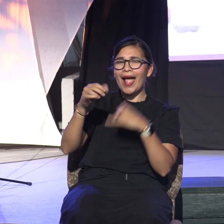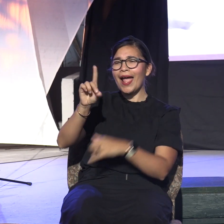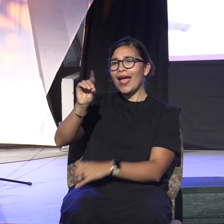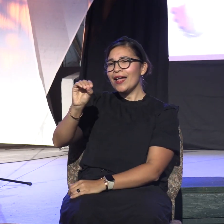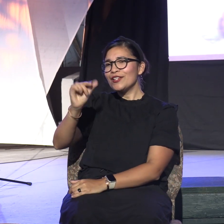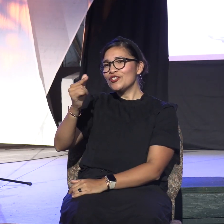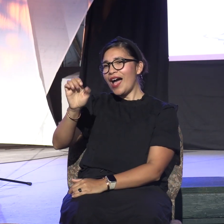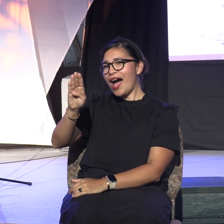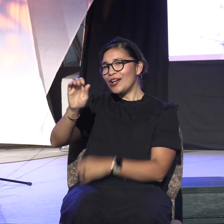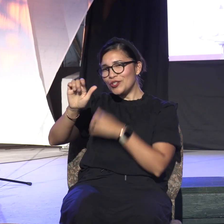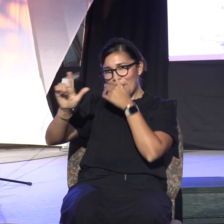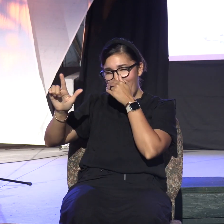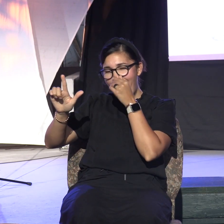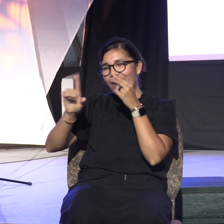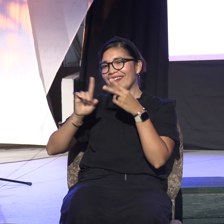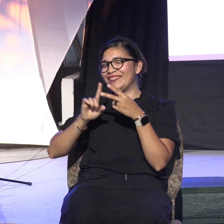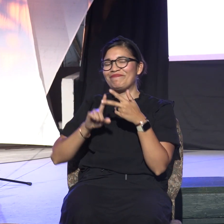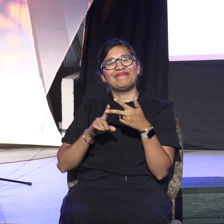$7 right there.